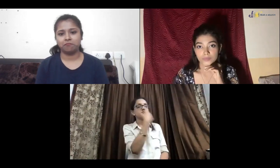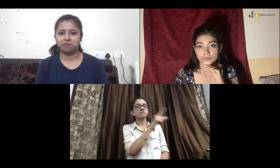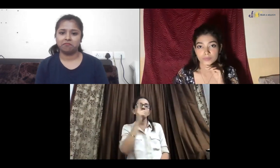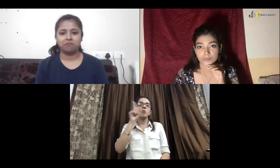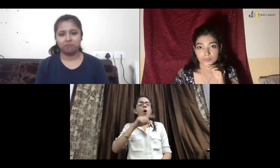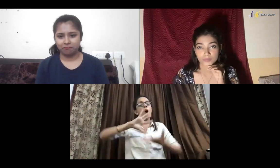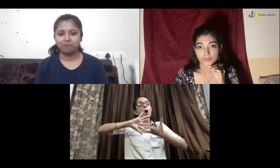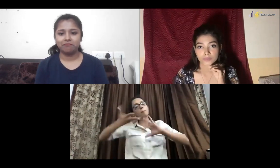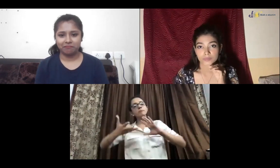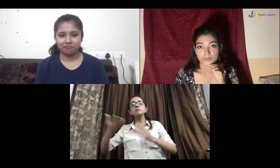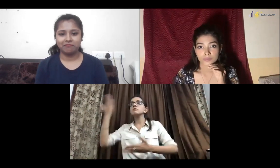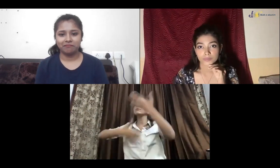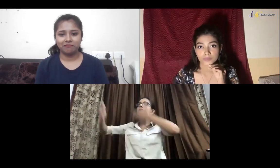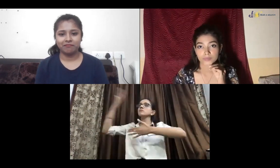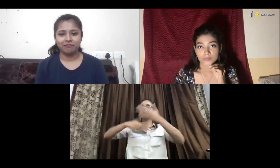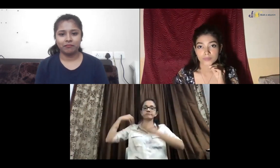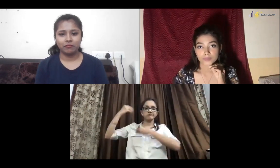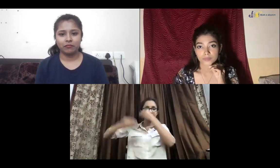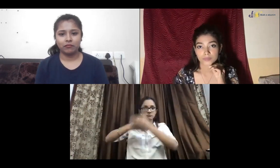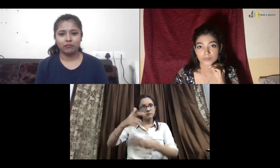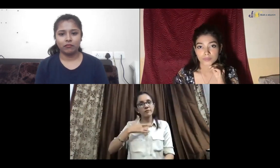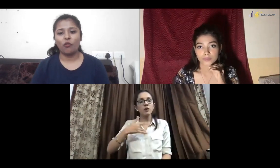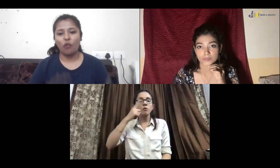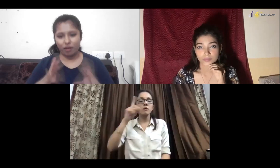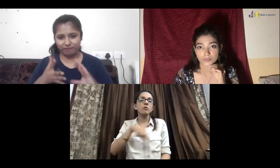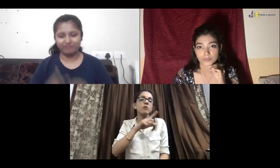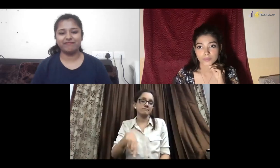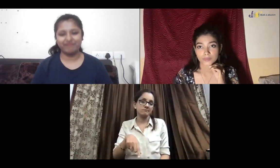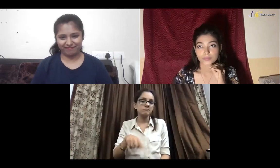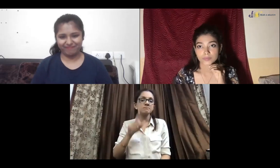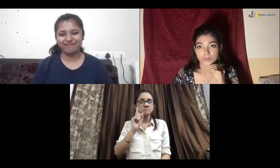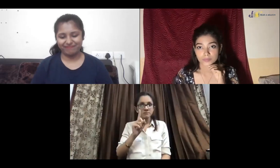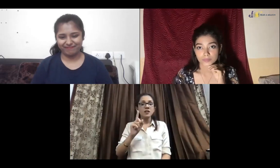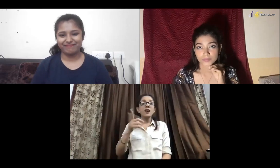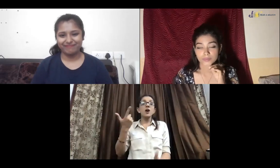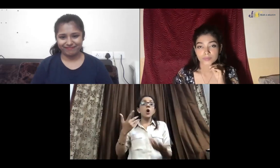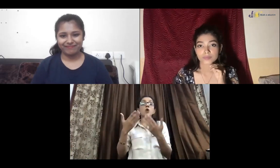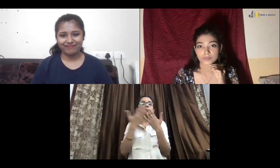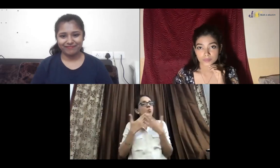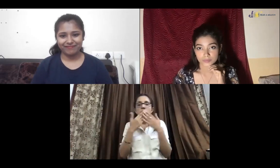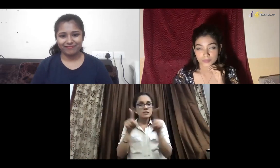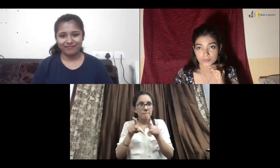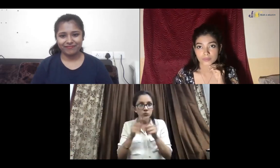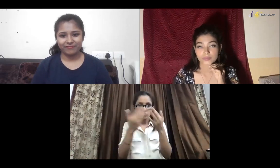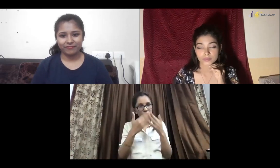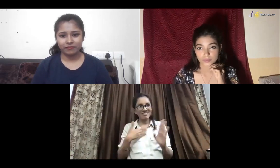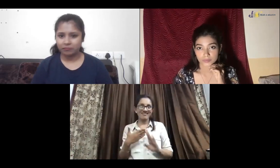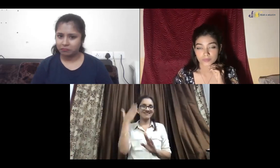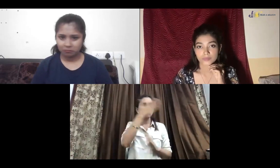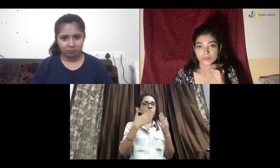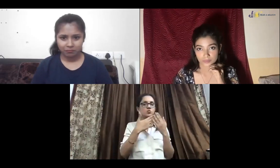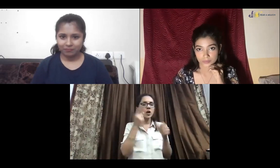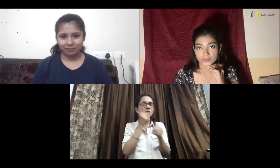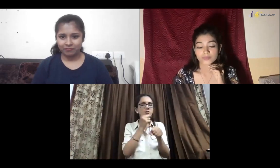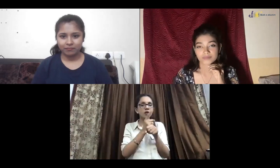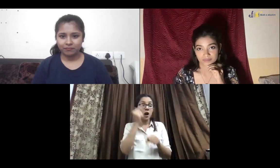not wear such clothes, but they will always allow a boy to go outside and do all the